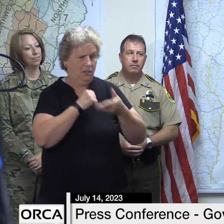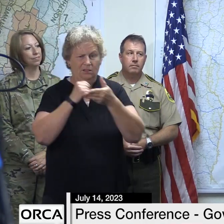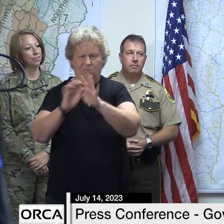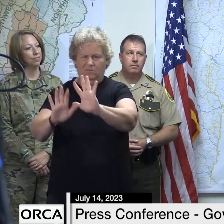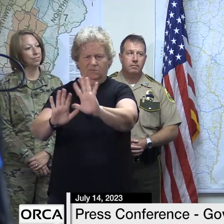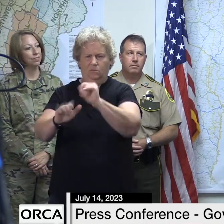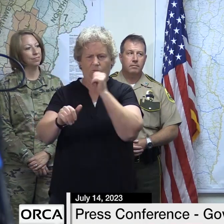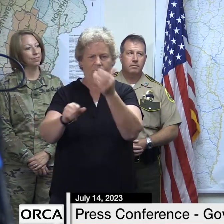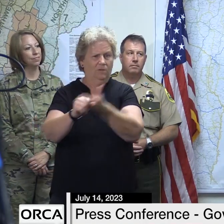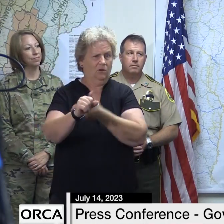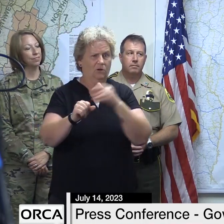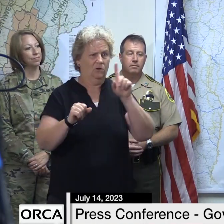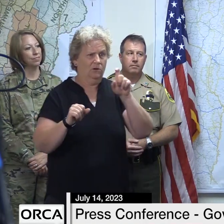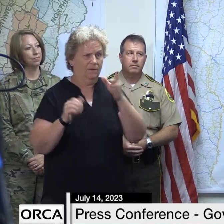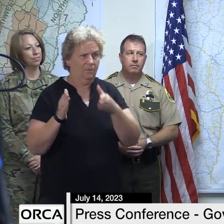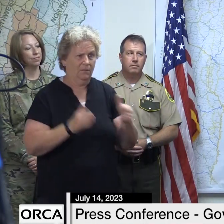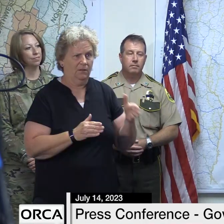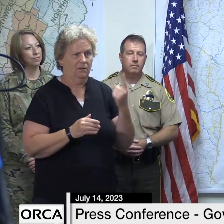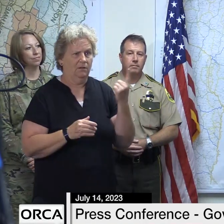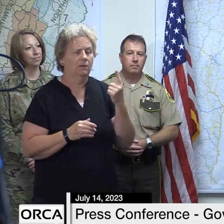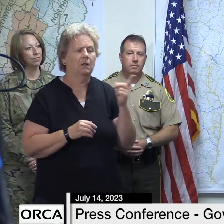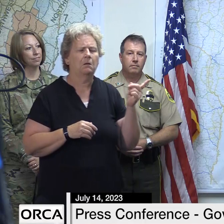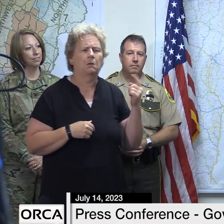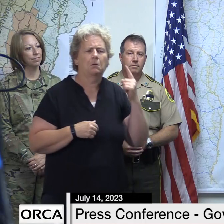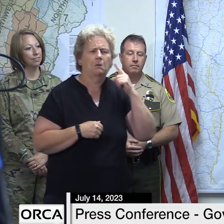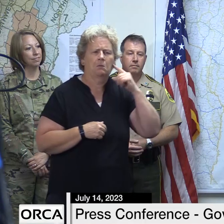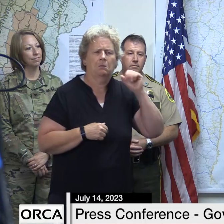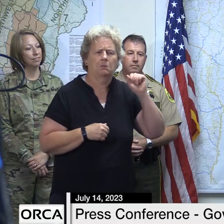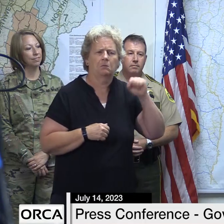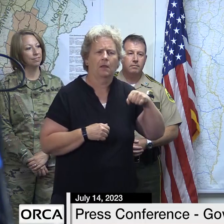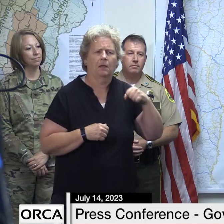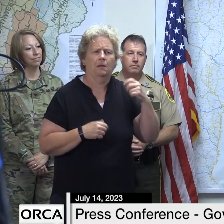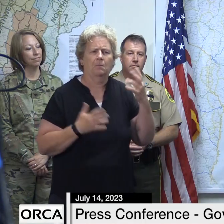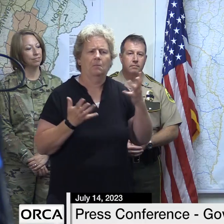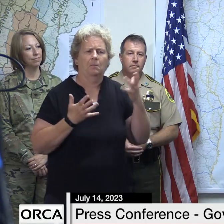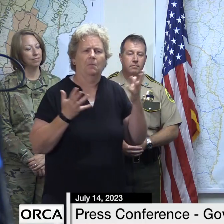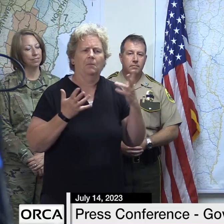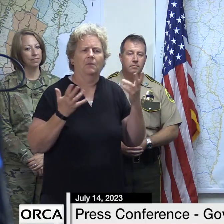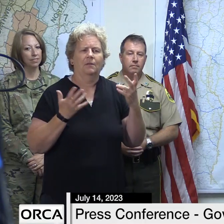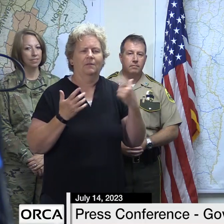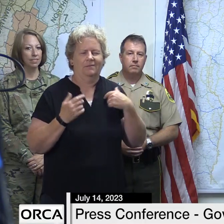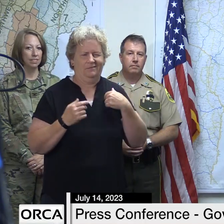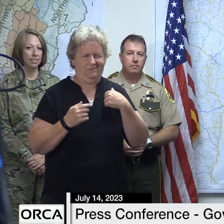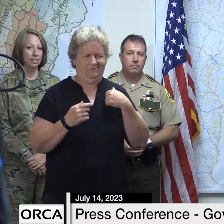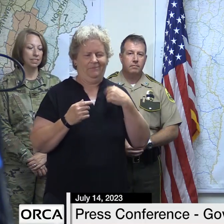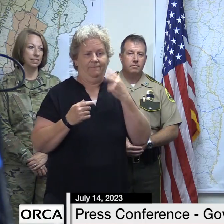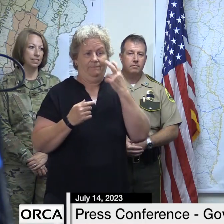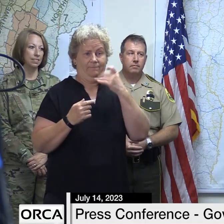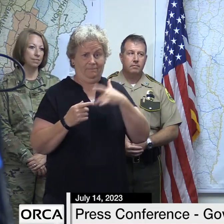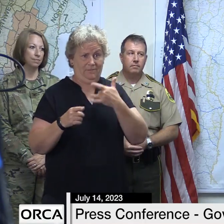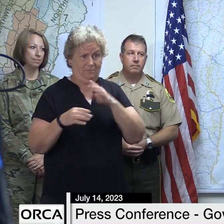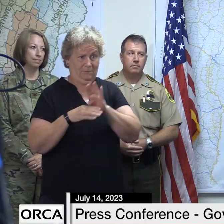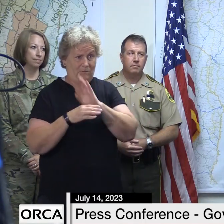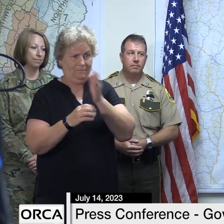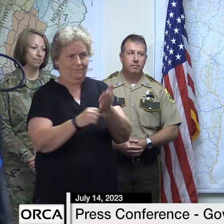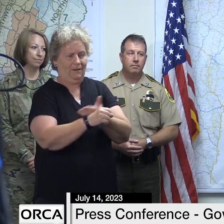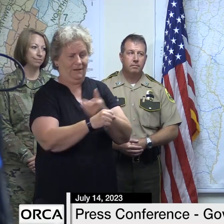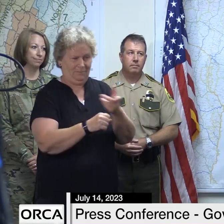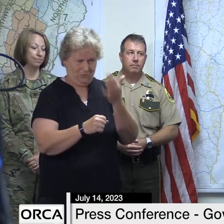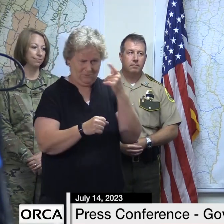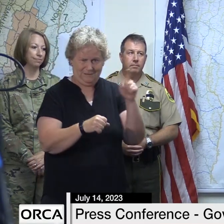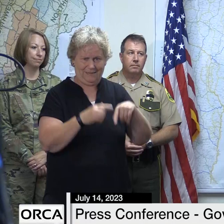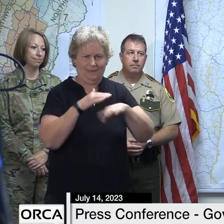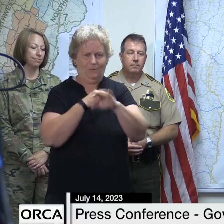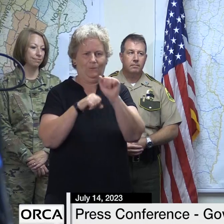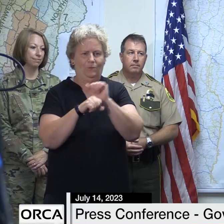I would have a hard time believing that anyone would do that, especially with, you know, the workforce challenges we face.